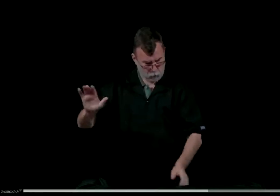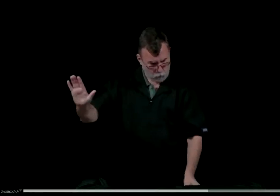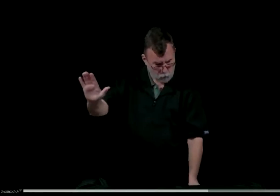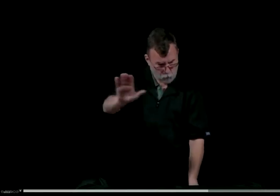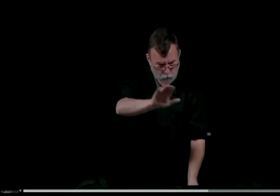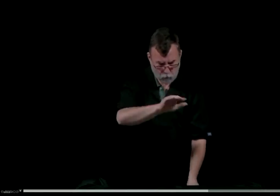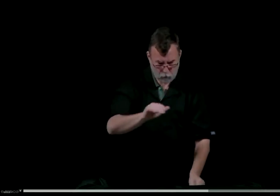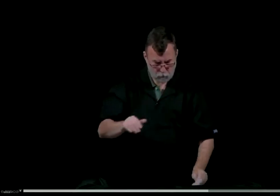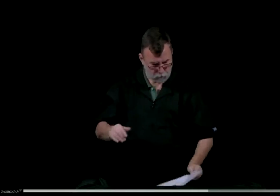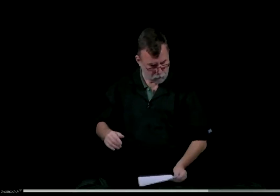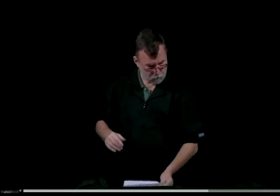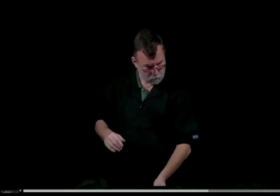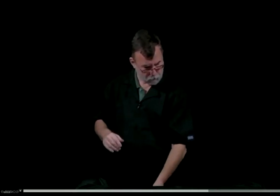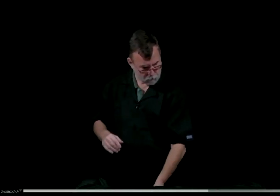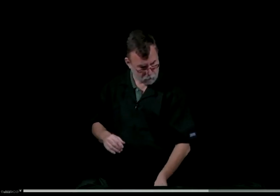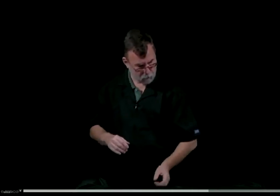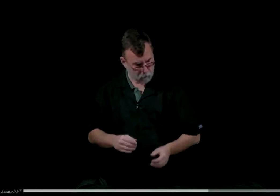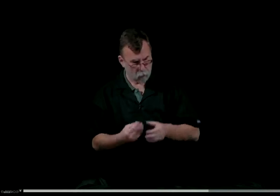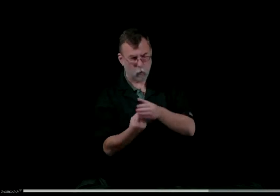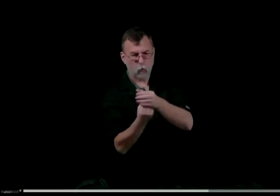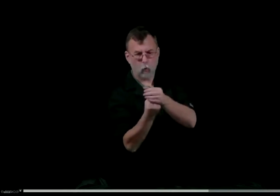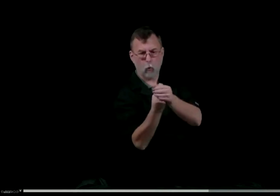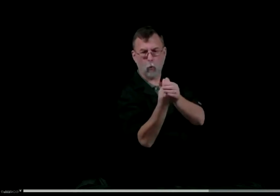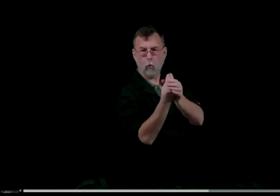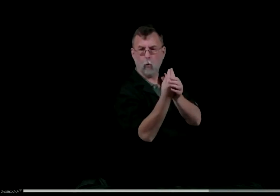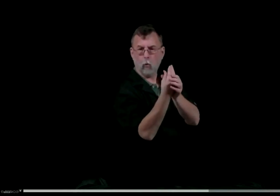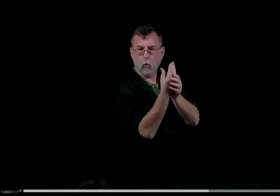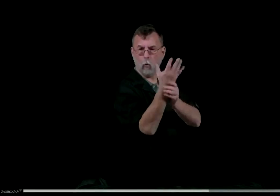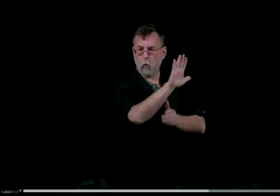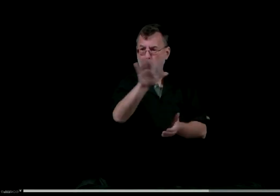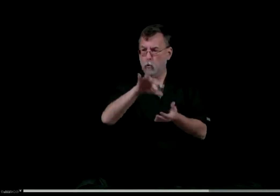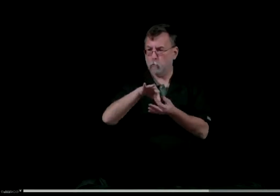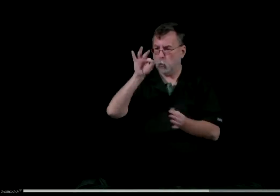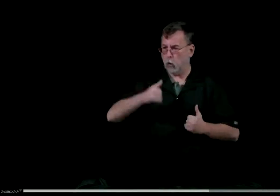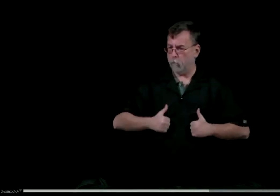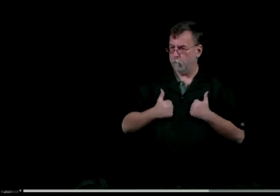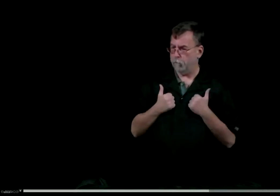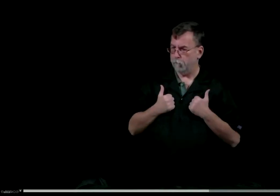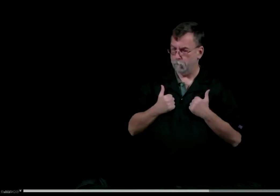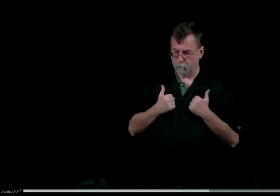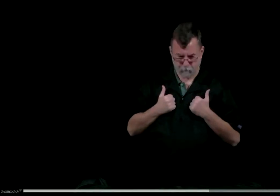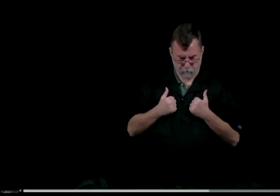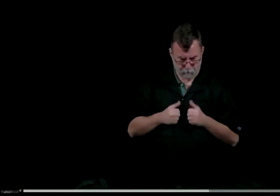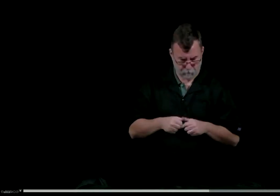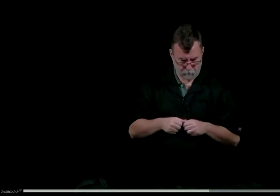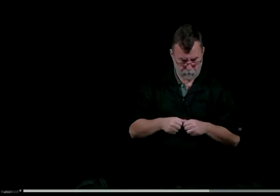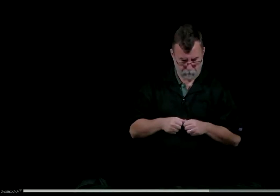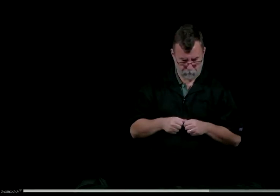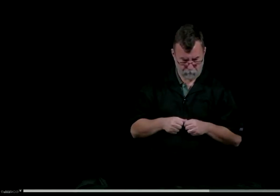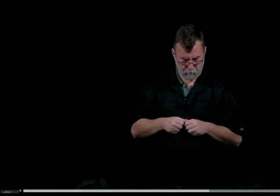So going from coach to training you individually to help you grow in your spiritual